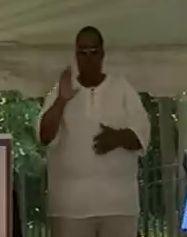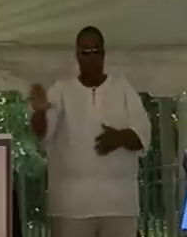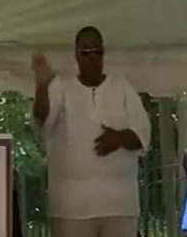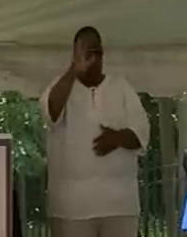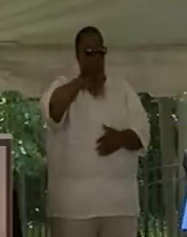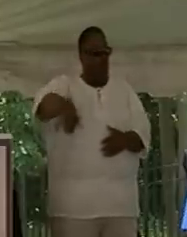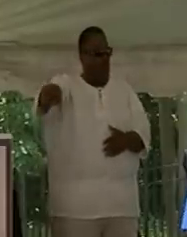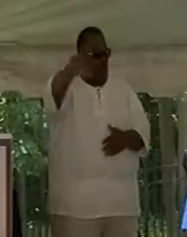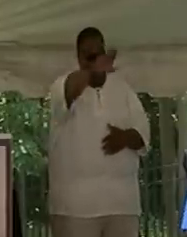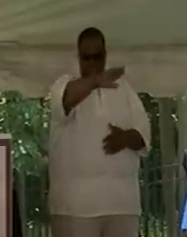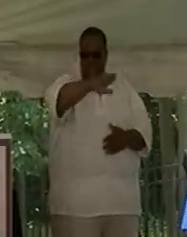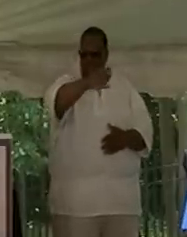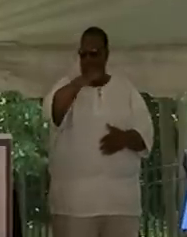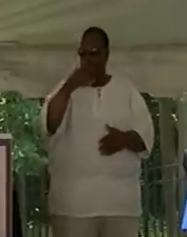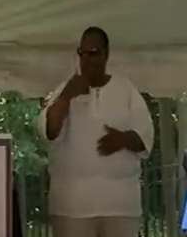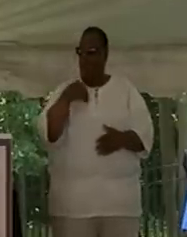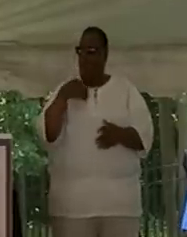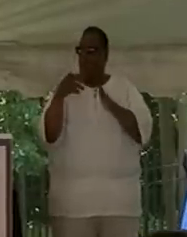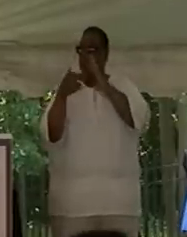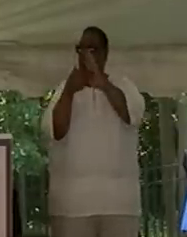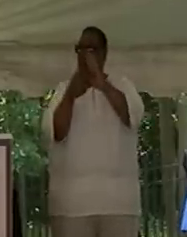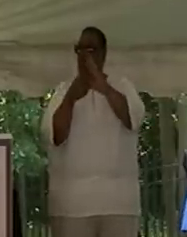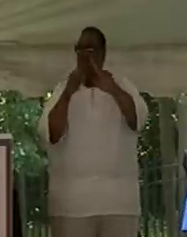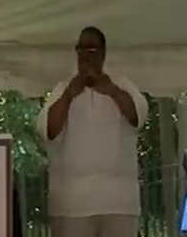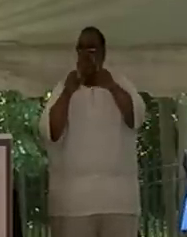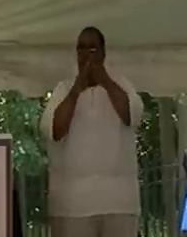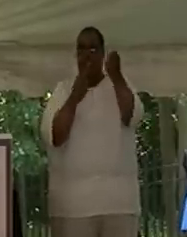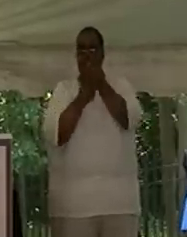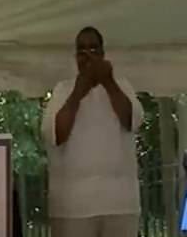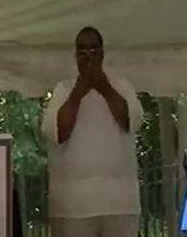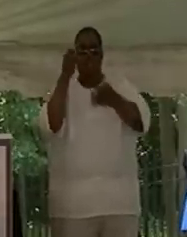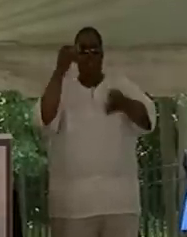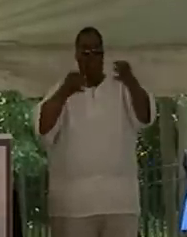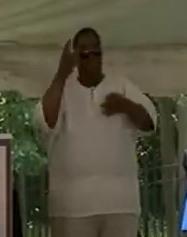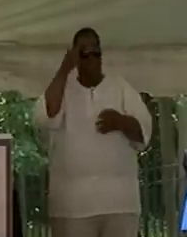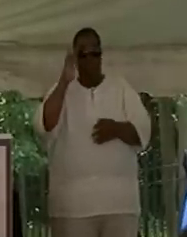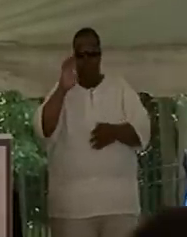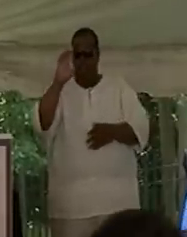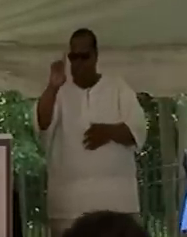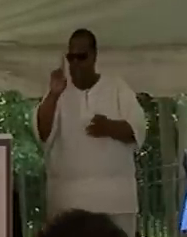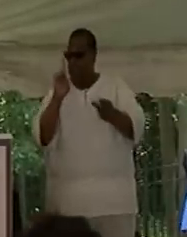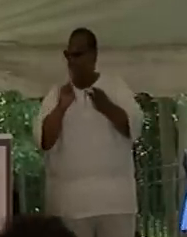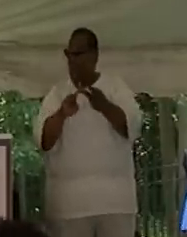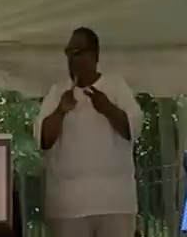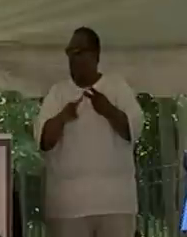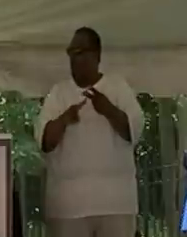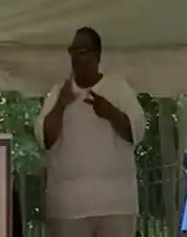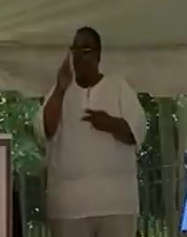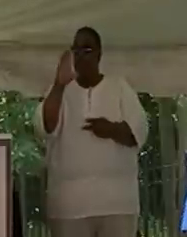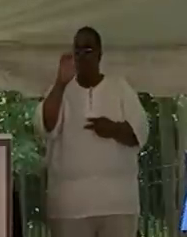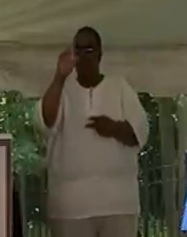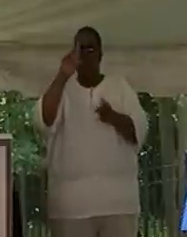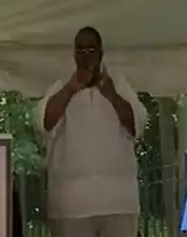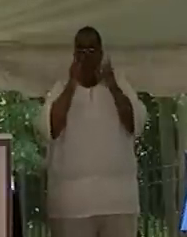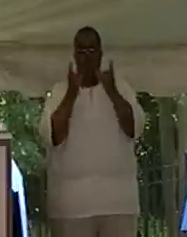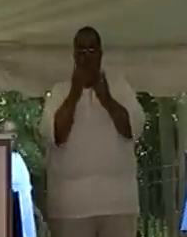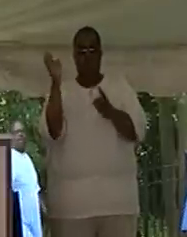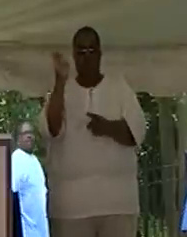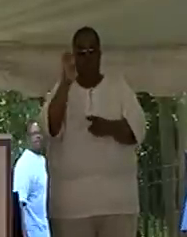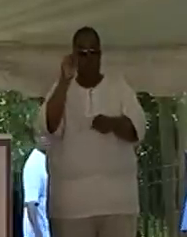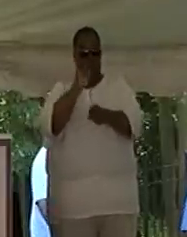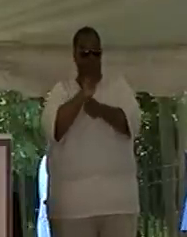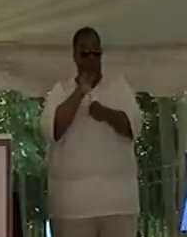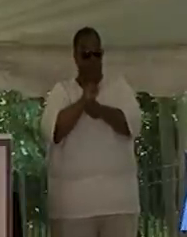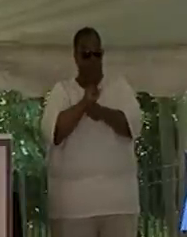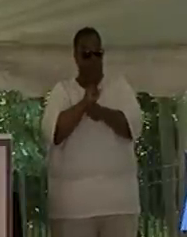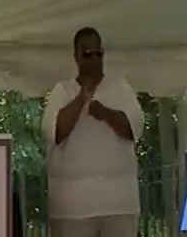around the room, we have representatives here from Advocates for Justice and Education, the D.C. Department of Employment